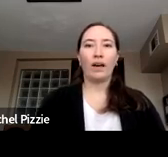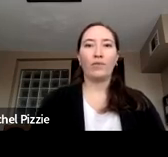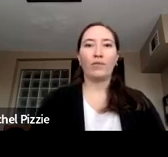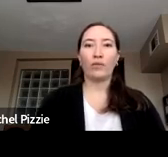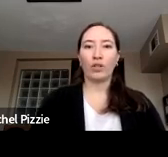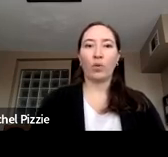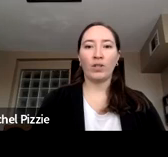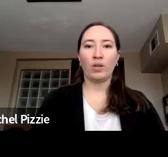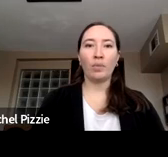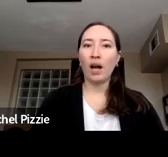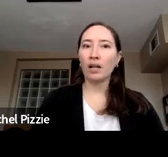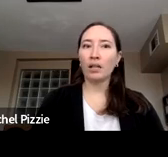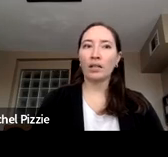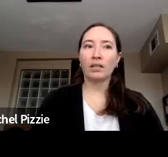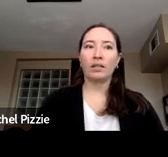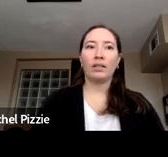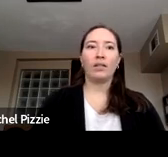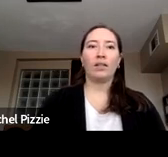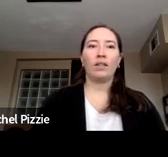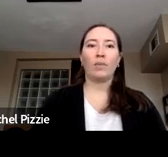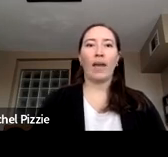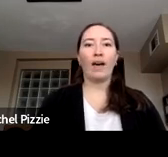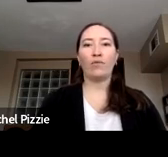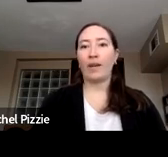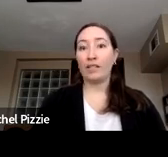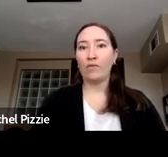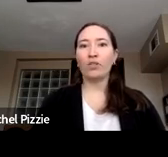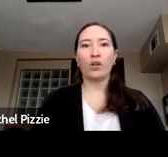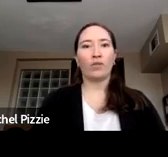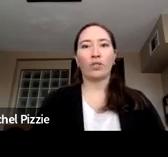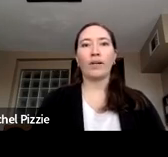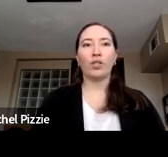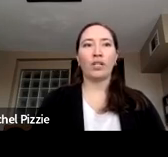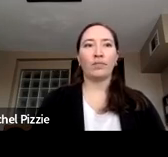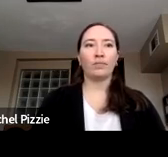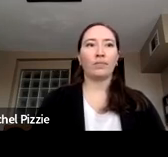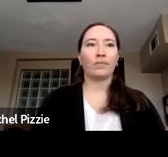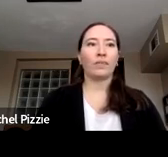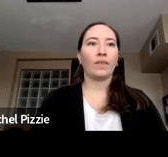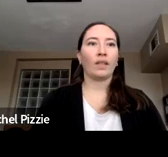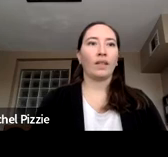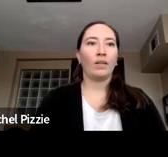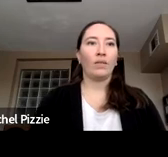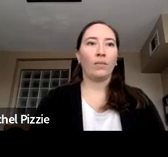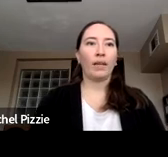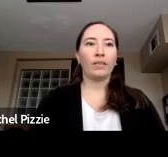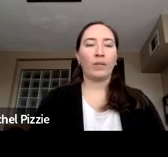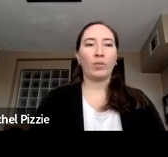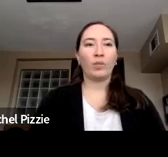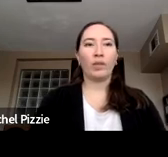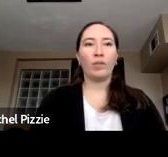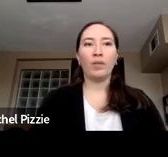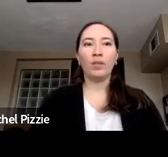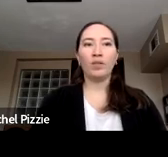We have the first question block. We have, by default, our first question. We can